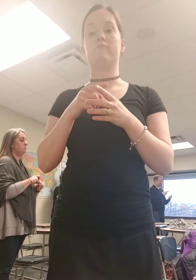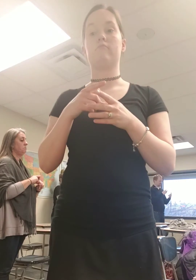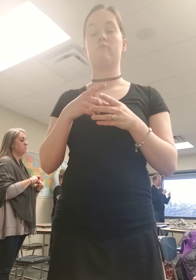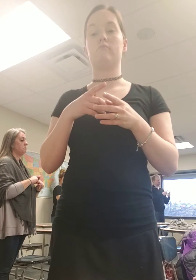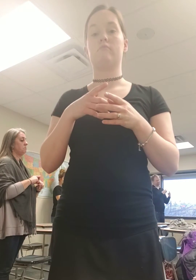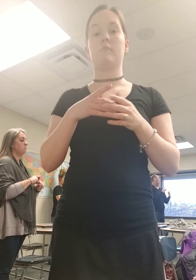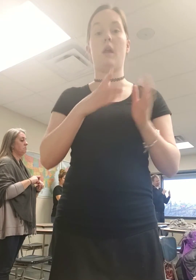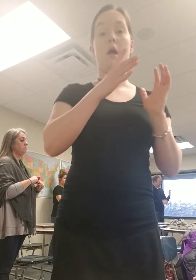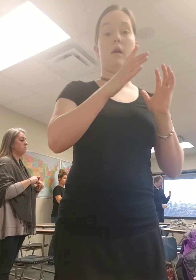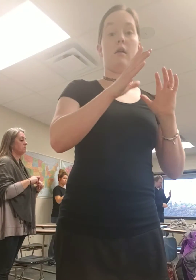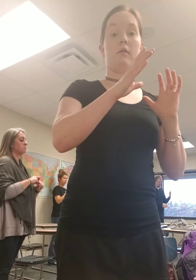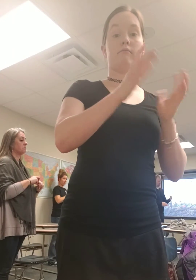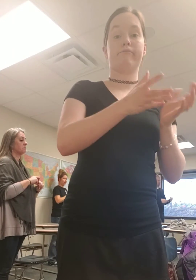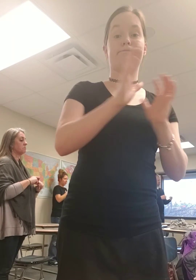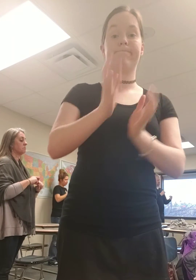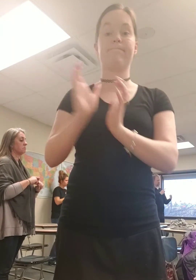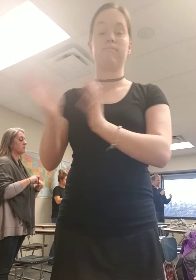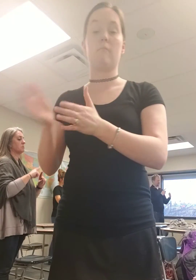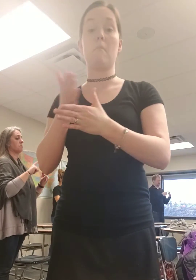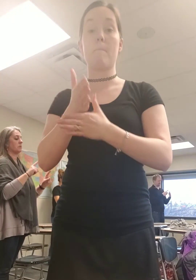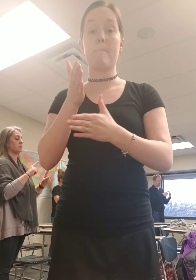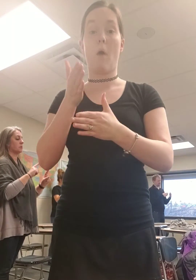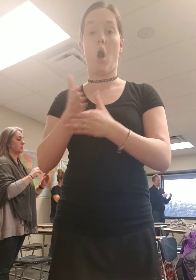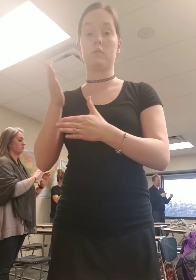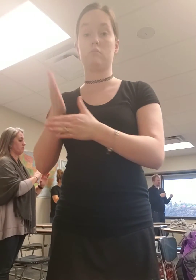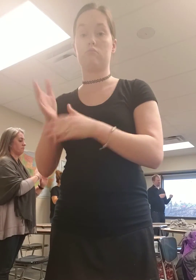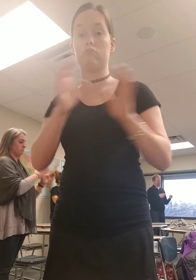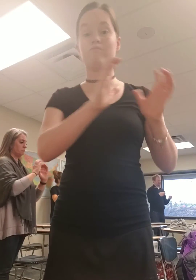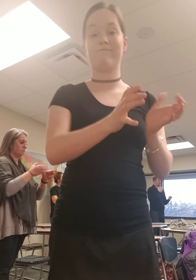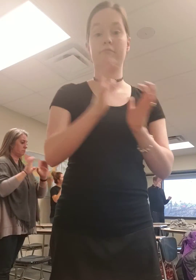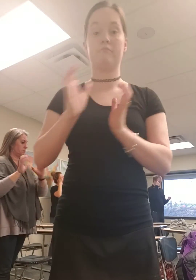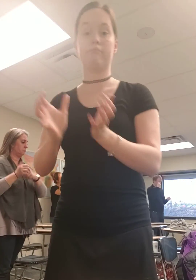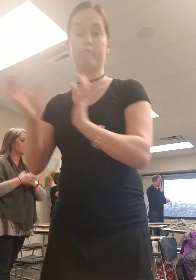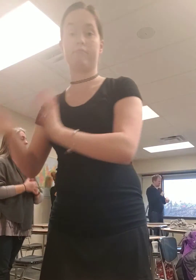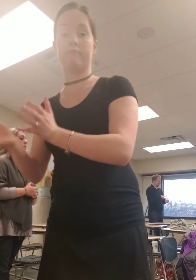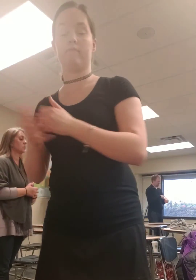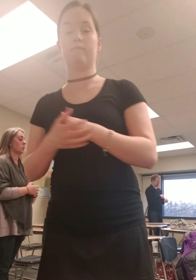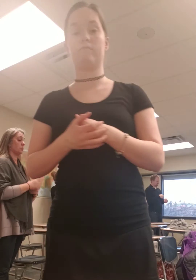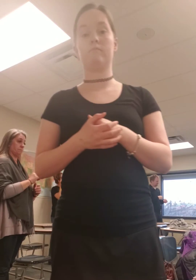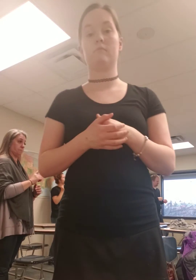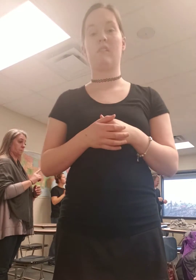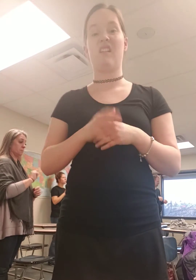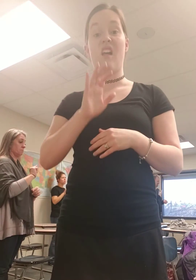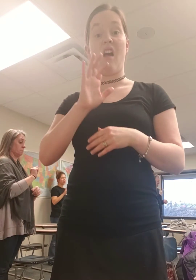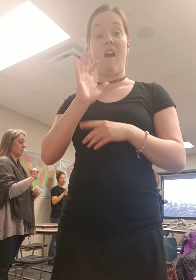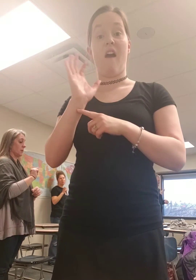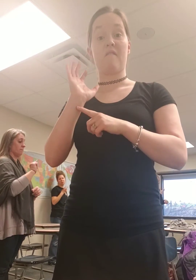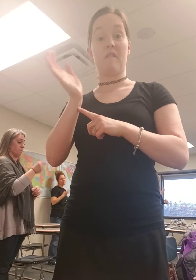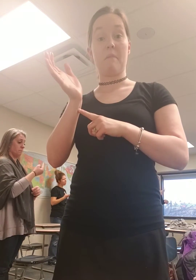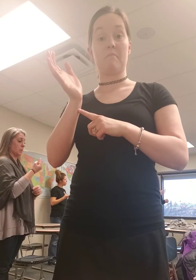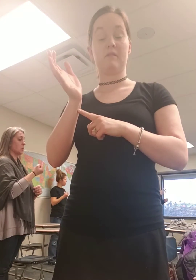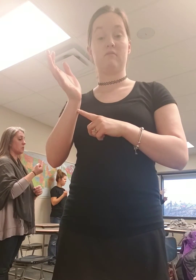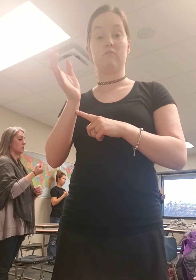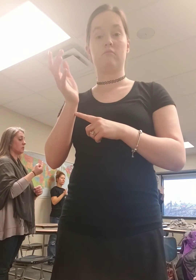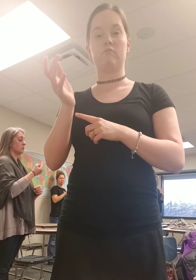I'm going to give you a few minutes of private think time. That just means that for the first few minutes, for 5 minutes, I just want you to kind of look at the sheet,